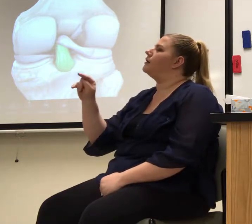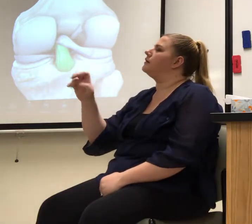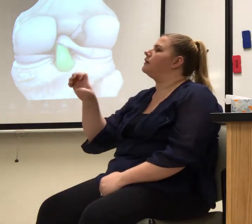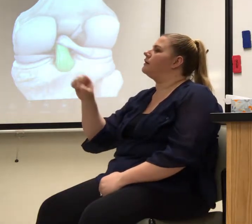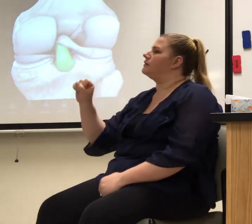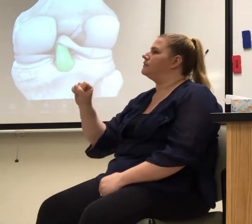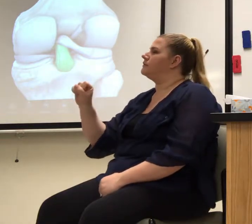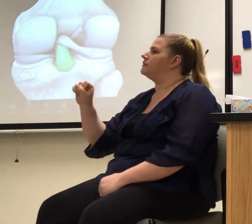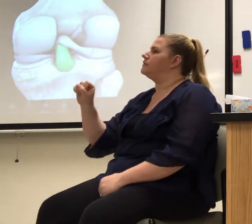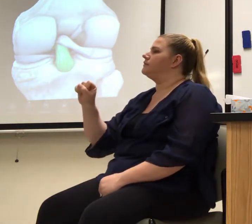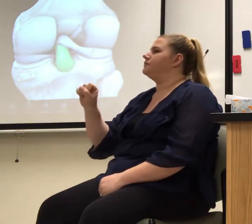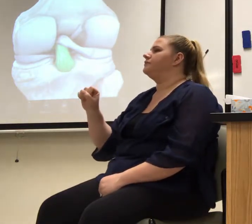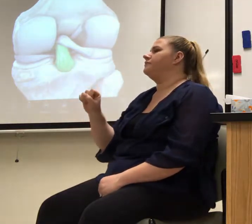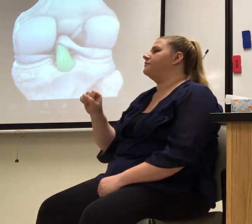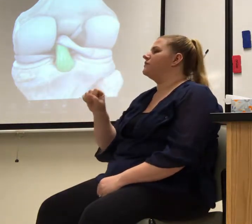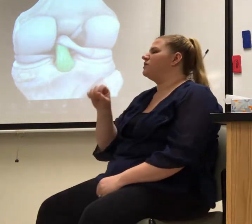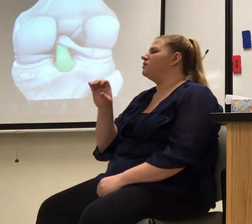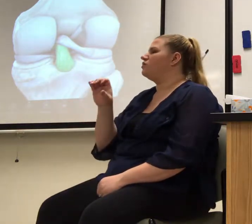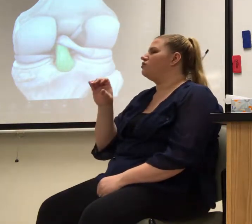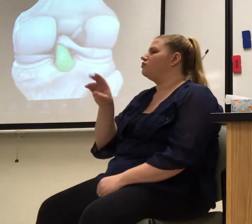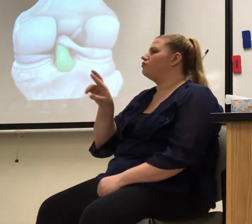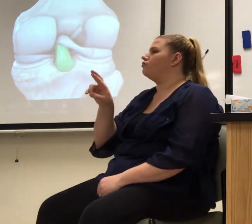Cruciate ligaments.